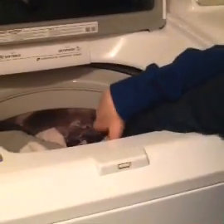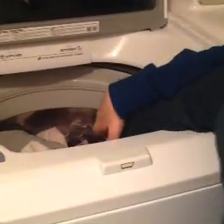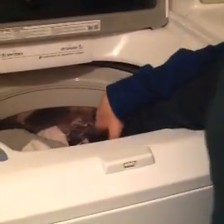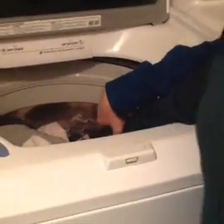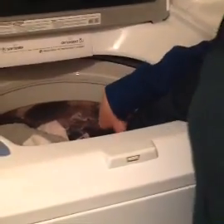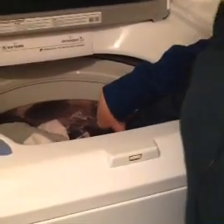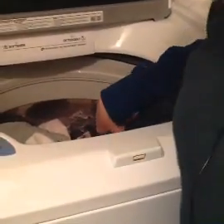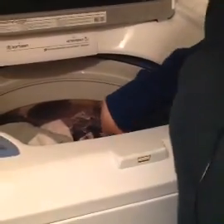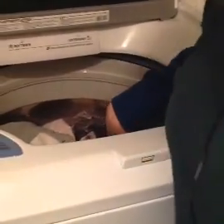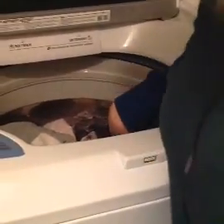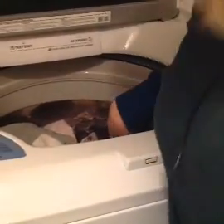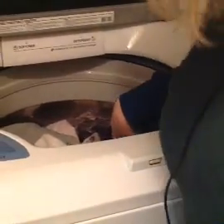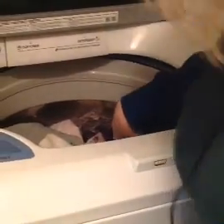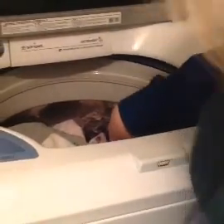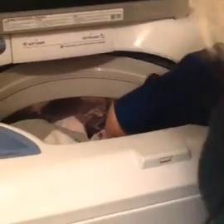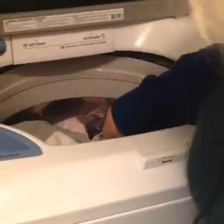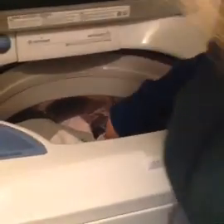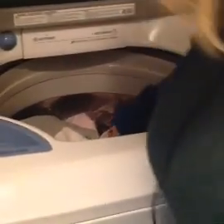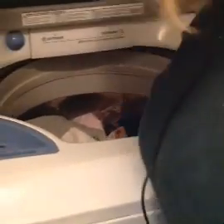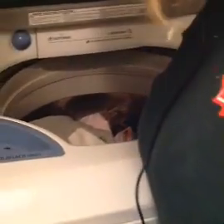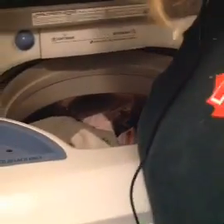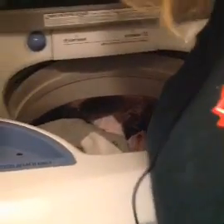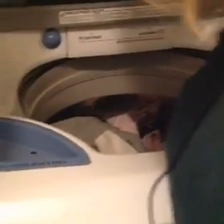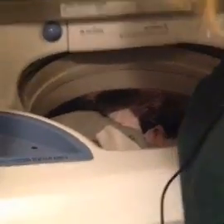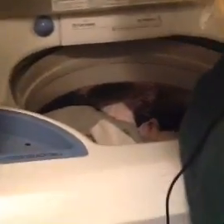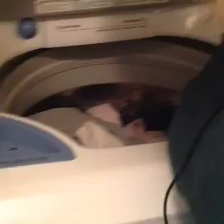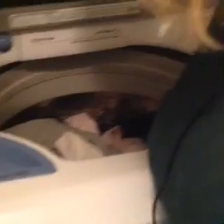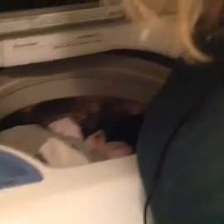do laundry. Can you reach in there, Max?